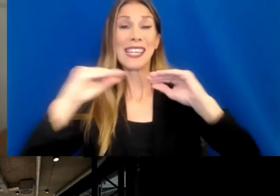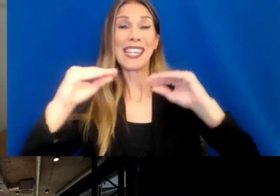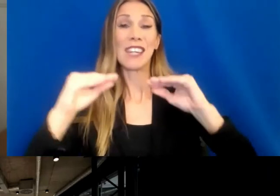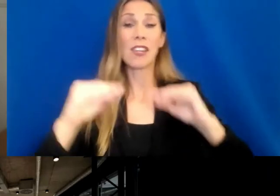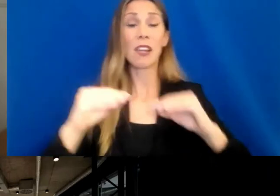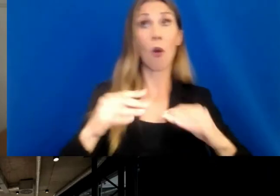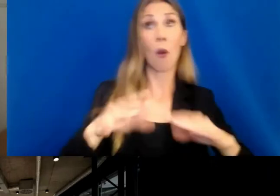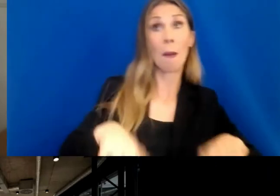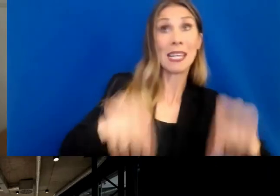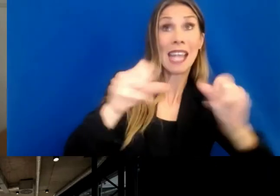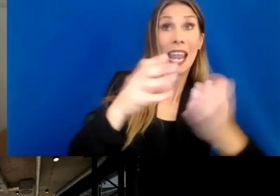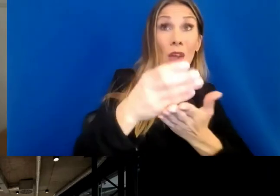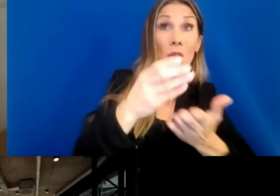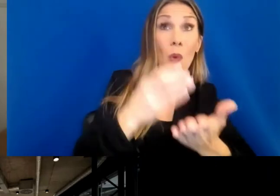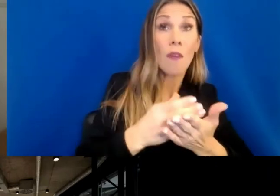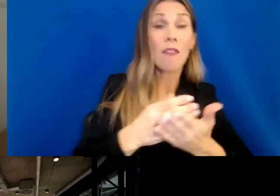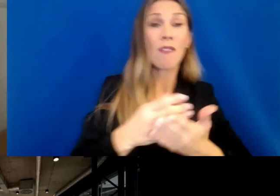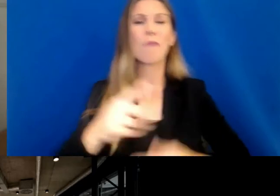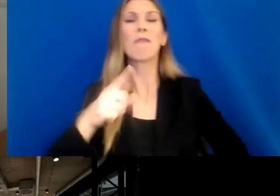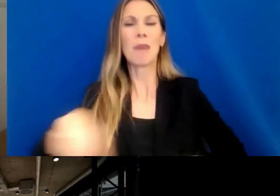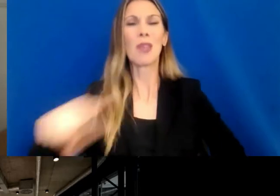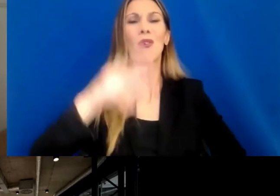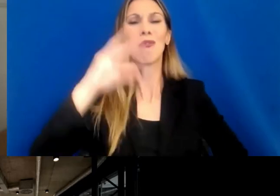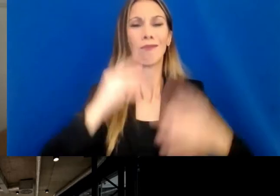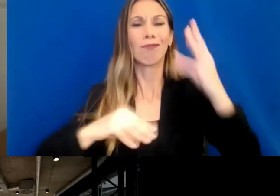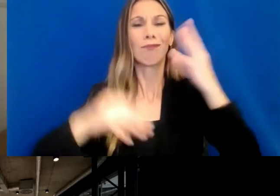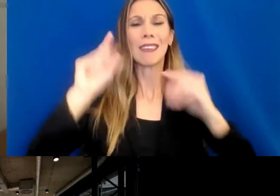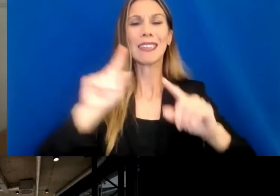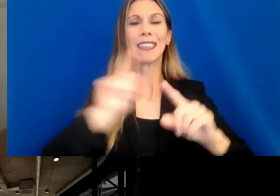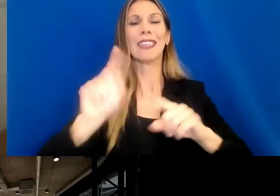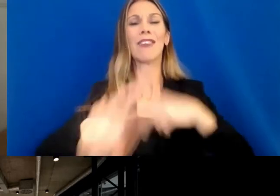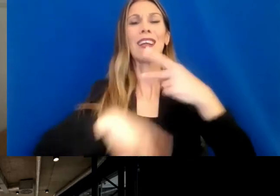platform or another, whether it's Zoom or WebEx.